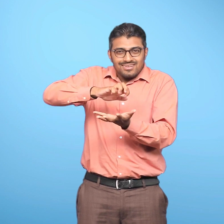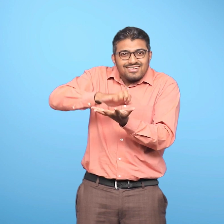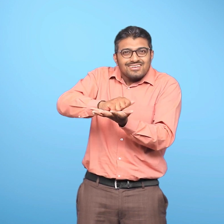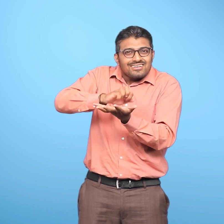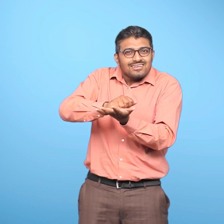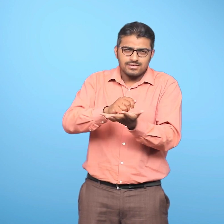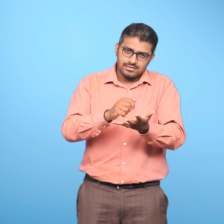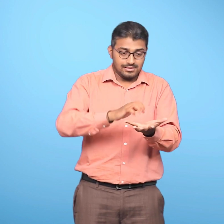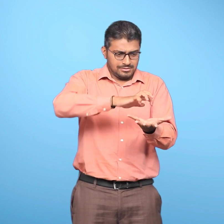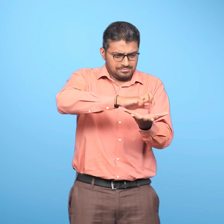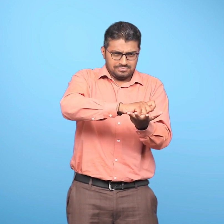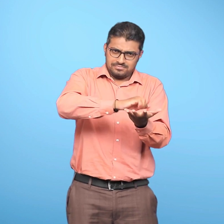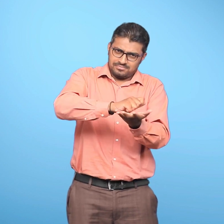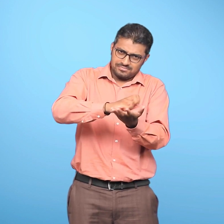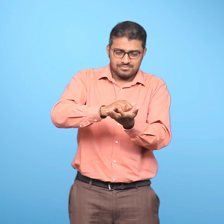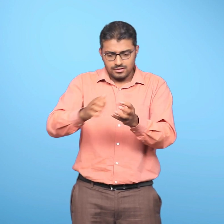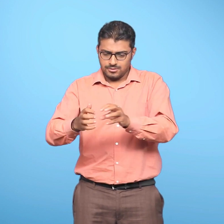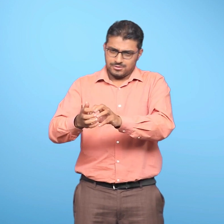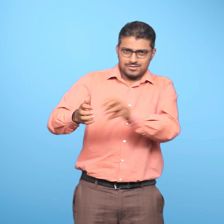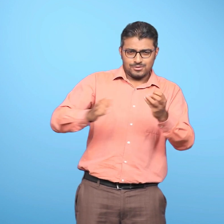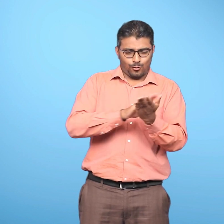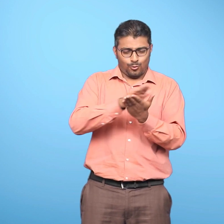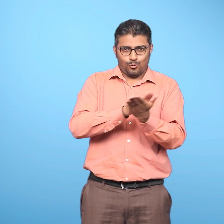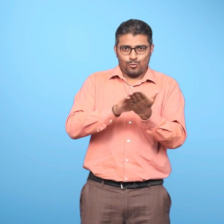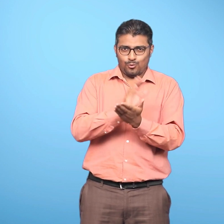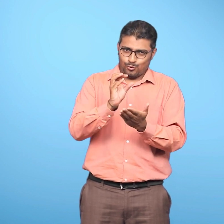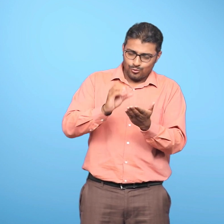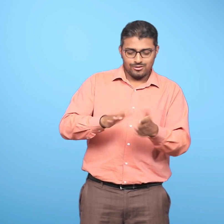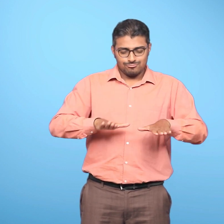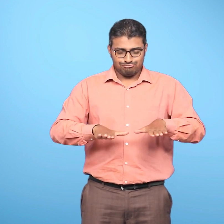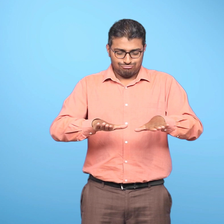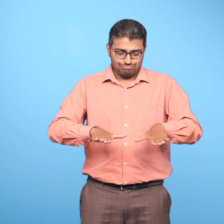Roll out a roti from the ball of dough again and bake it on a tawa.